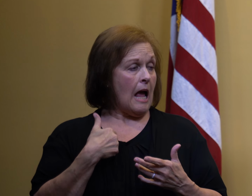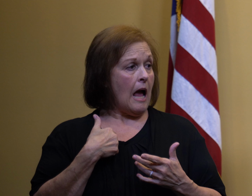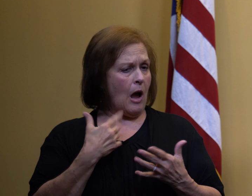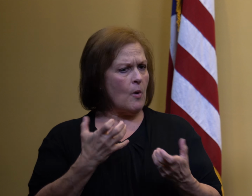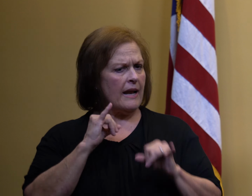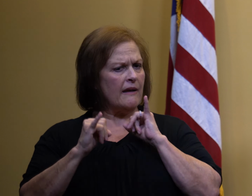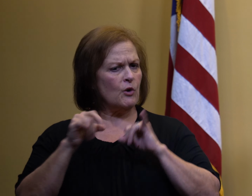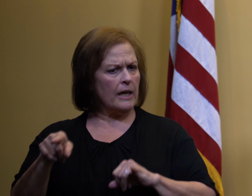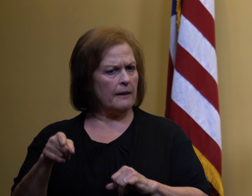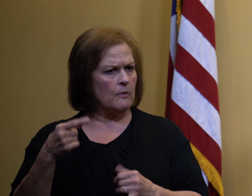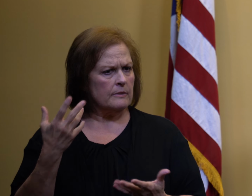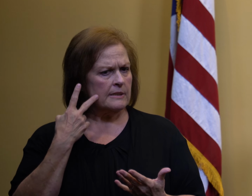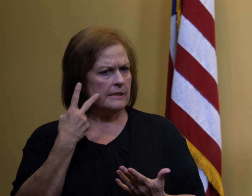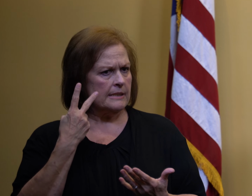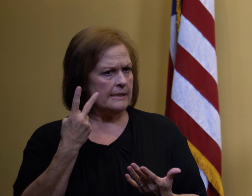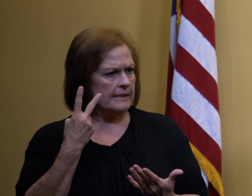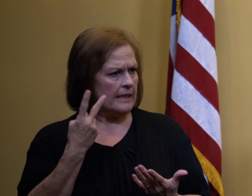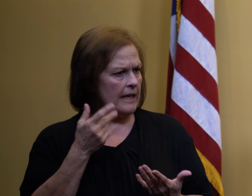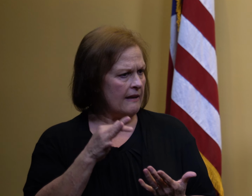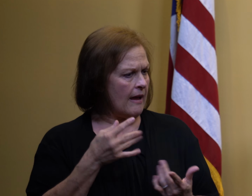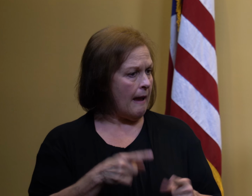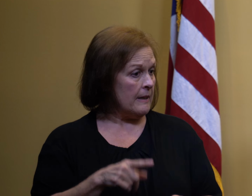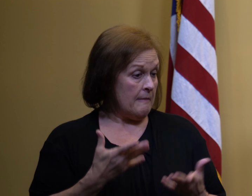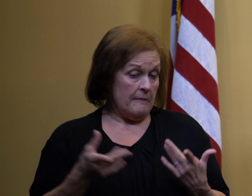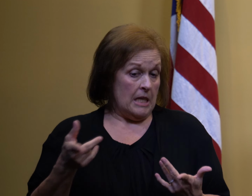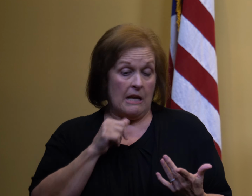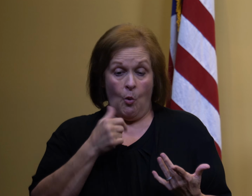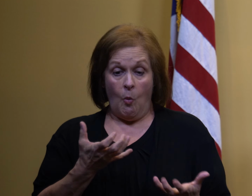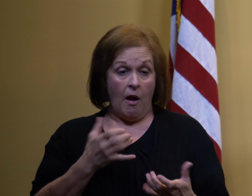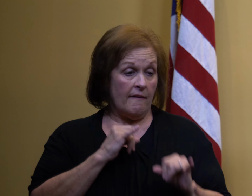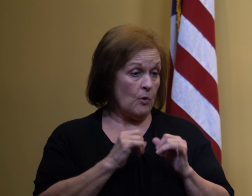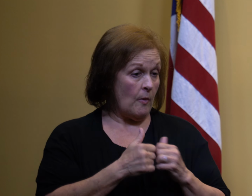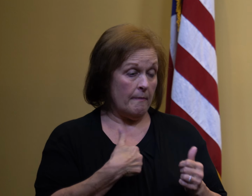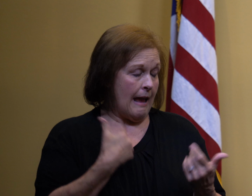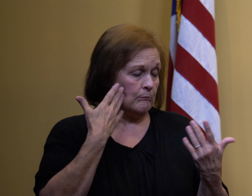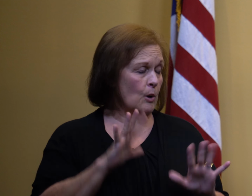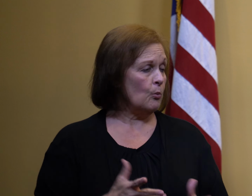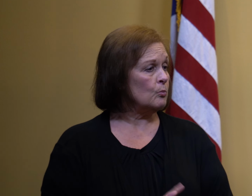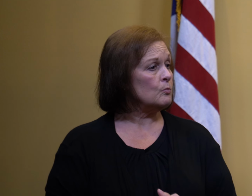do want to interview him, and we'll see if that stands true. He may not want to. I don't know.